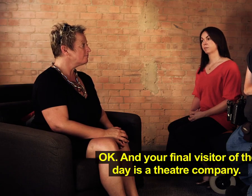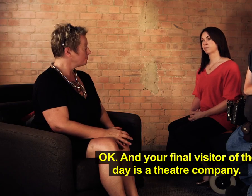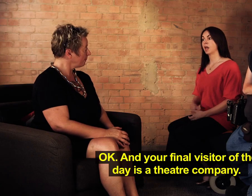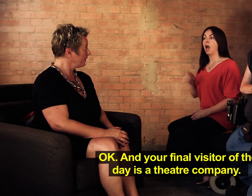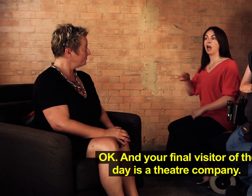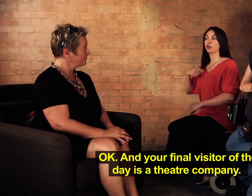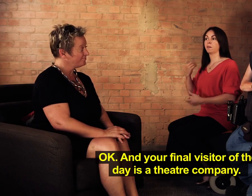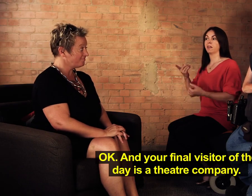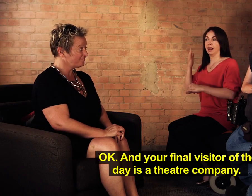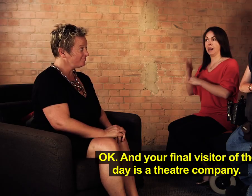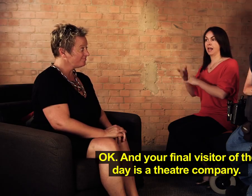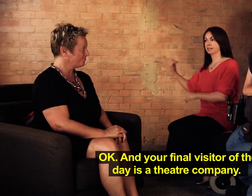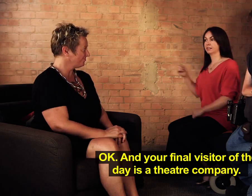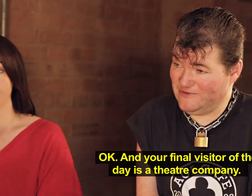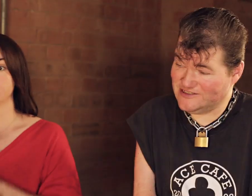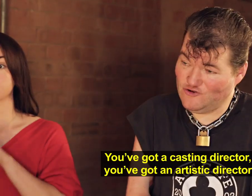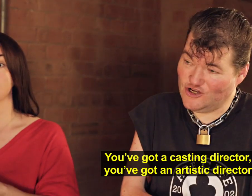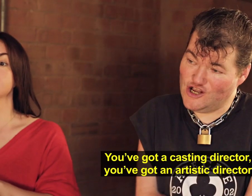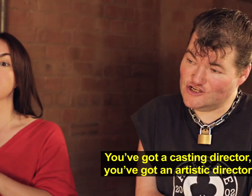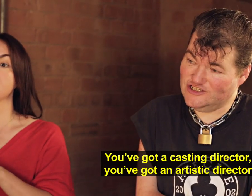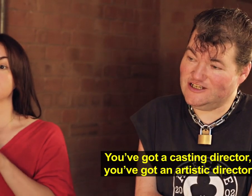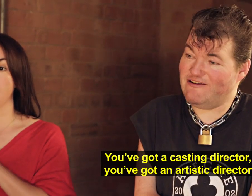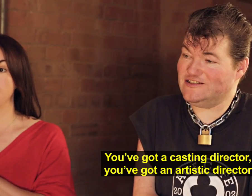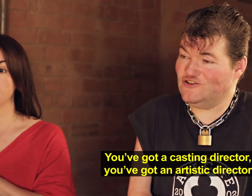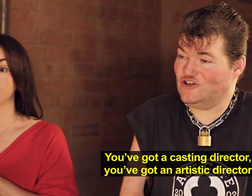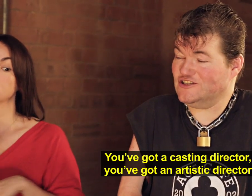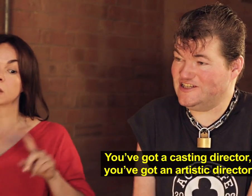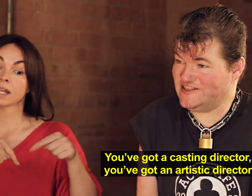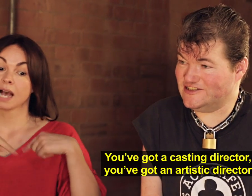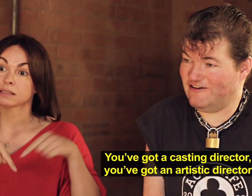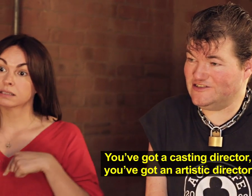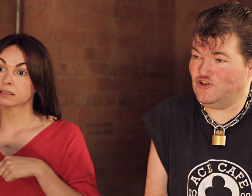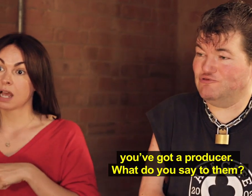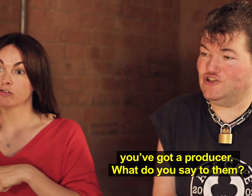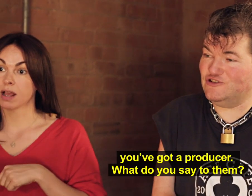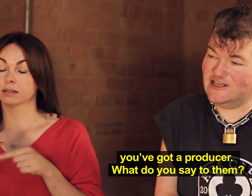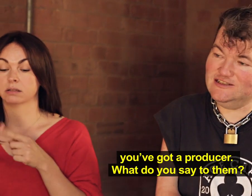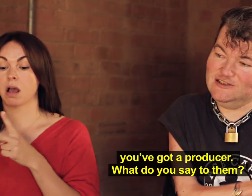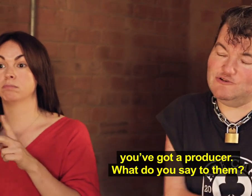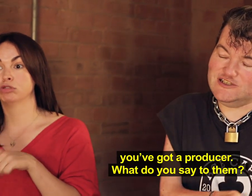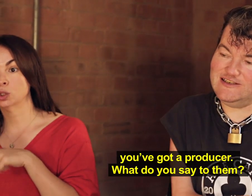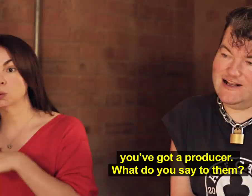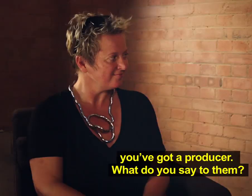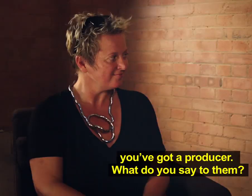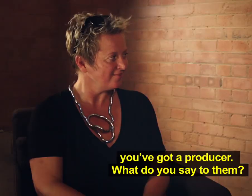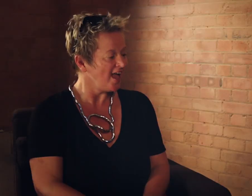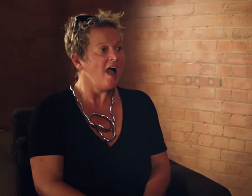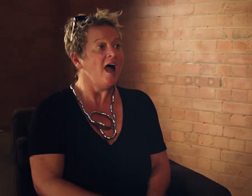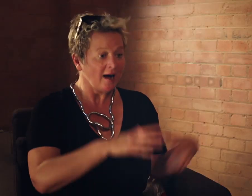final visitor for the day is a theatre company. So you've got a casting director, you've got an artistic director, you've got a producer. What do you say to them? Come